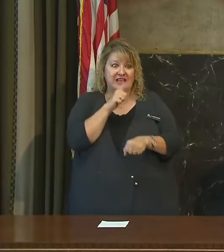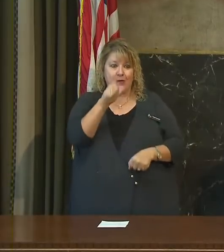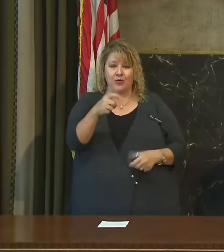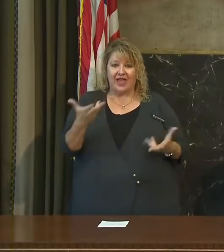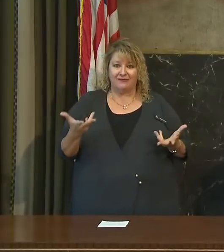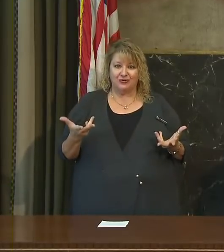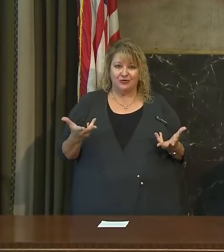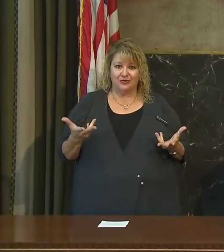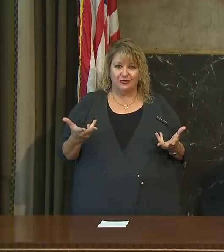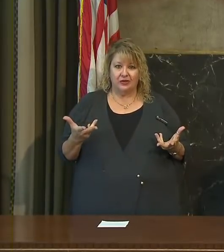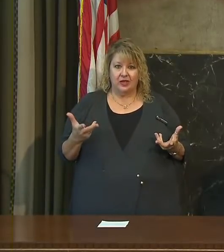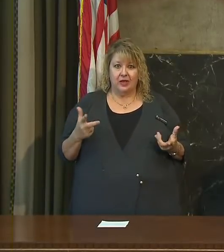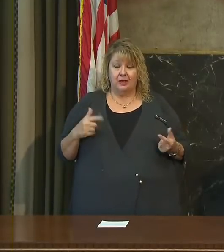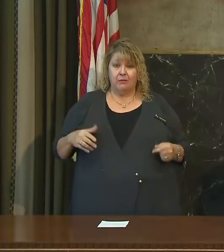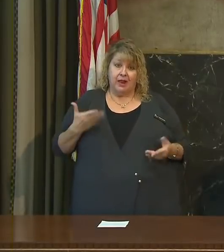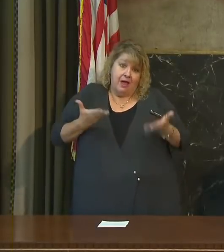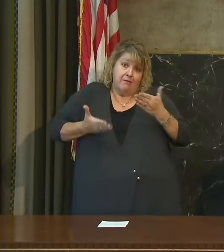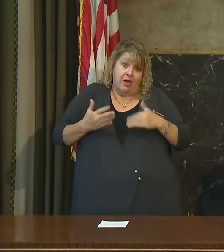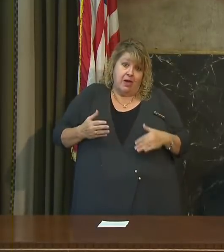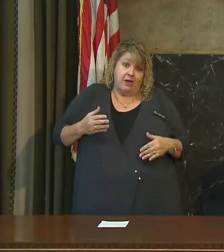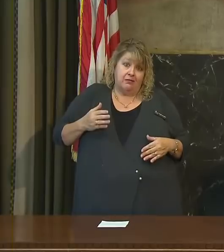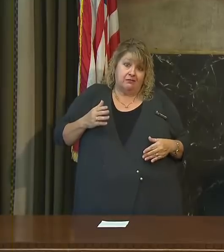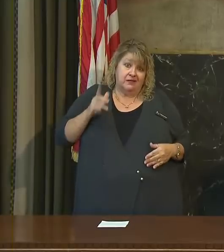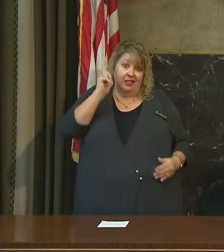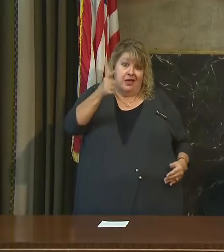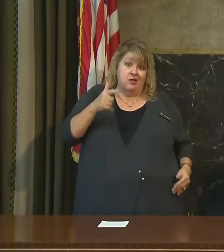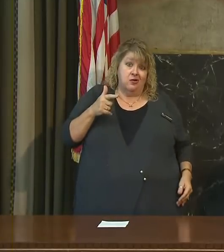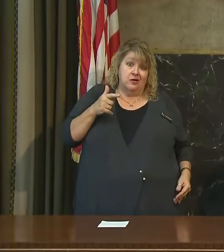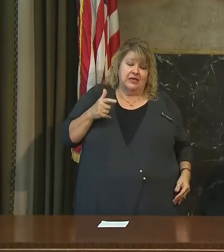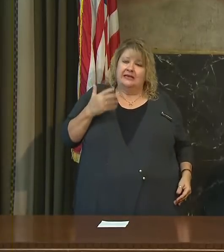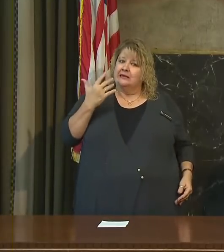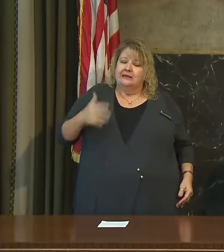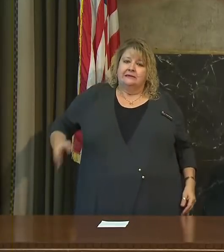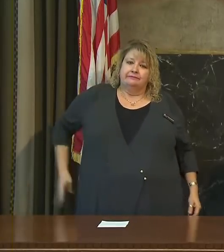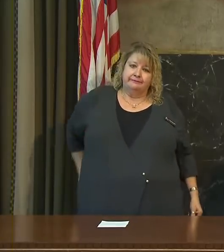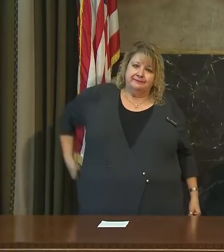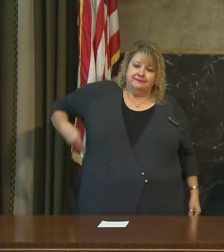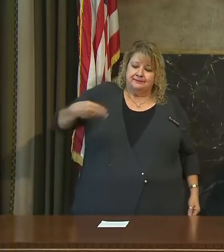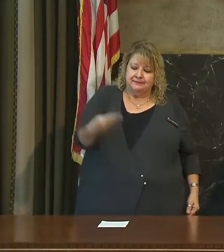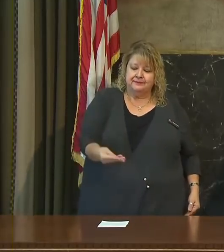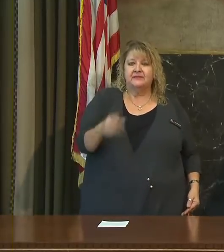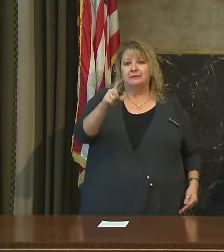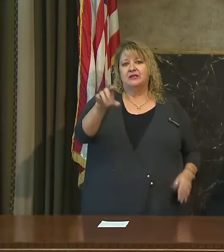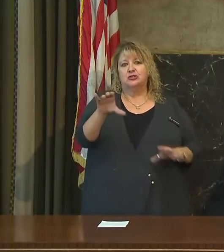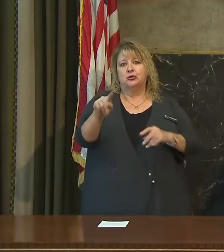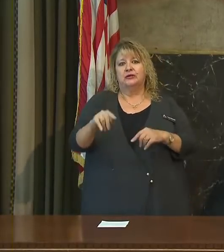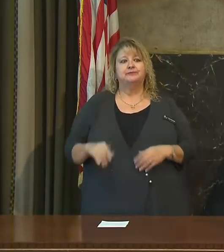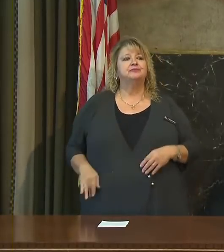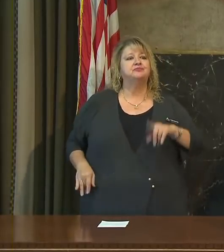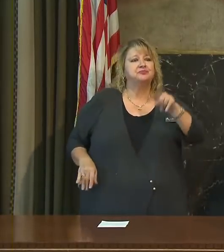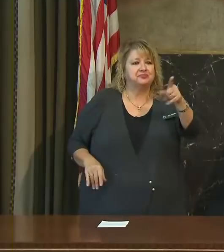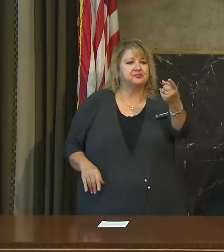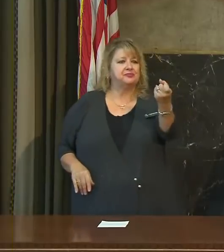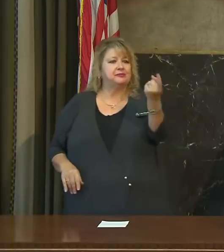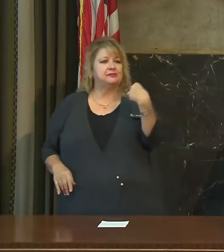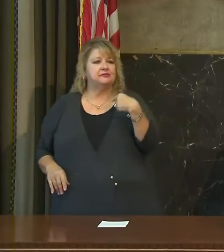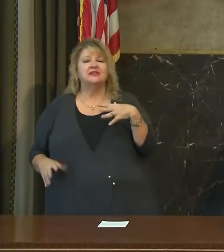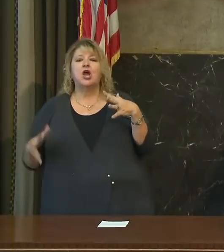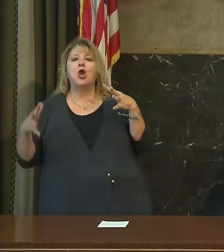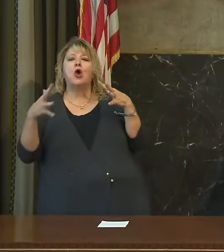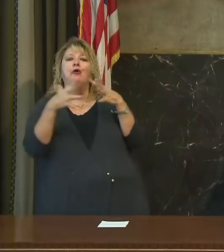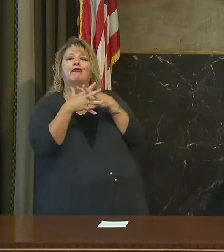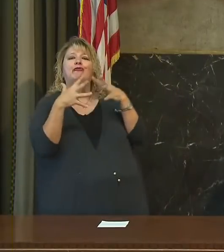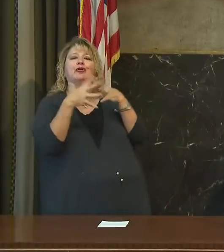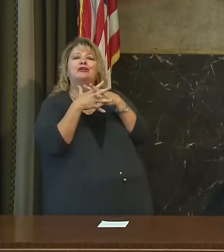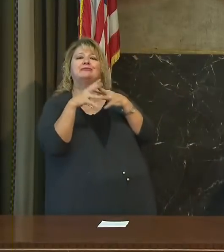But I can't guarantee that that's going to happen. Yes, ma'am. Football season, I mean, everybody wants to know, what do you think football